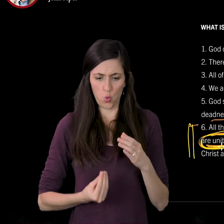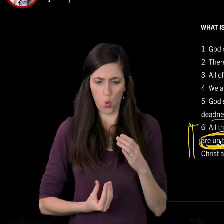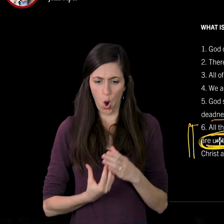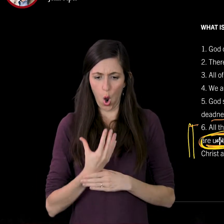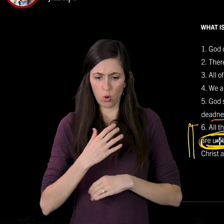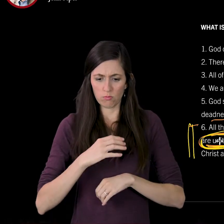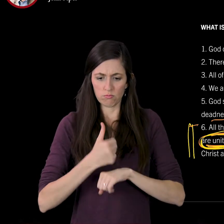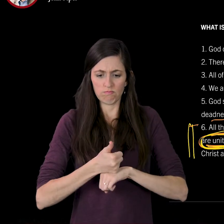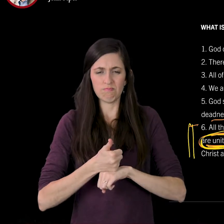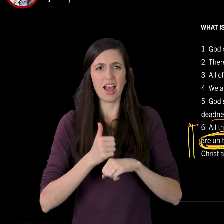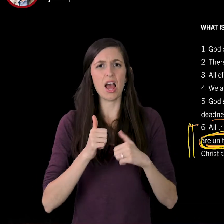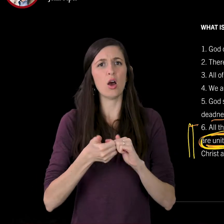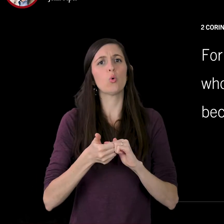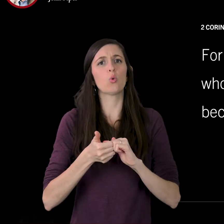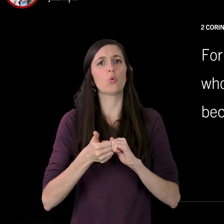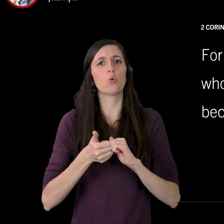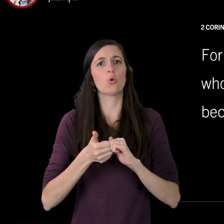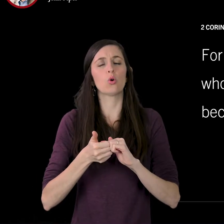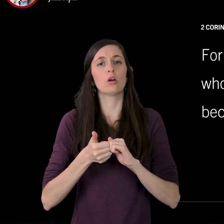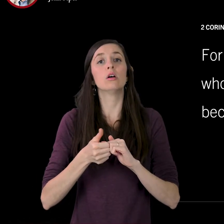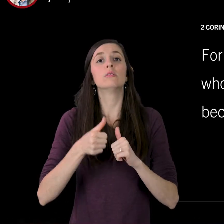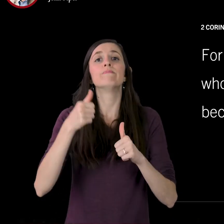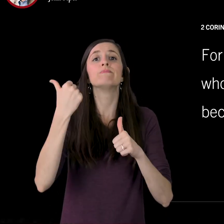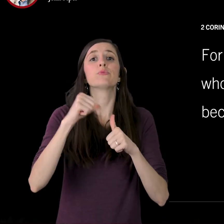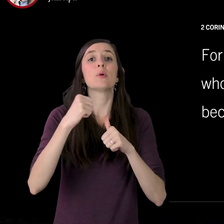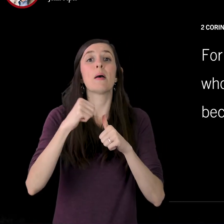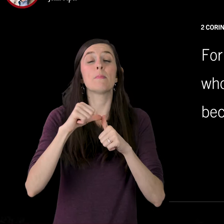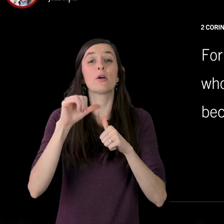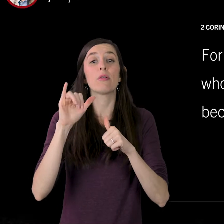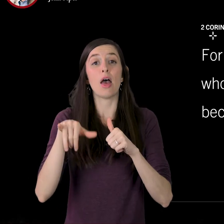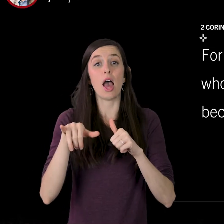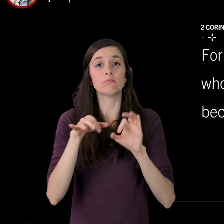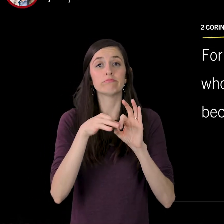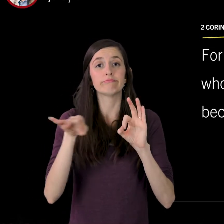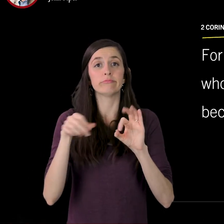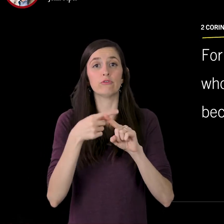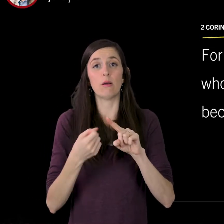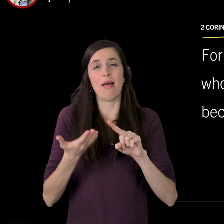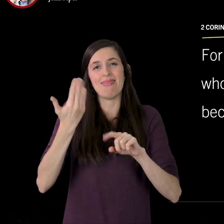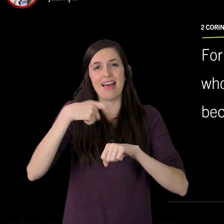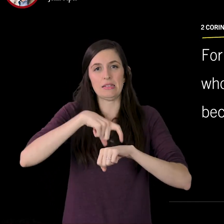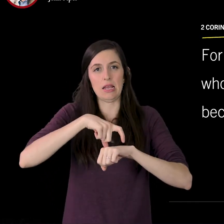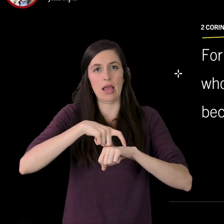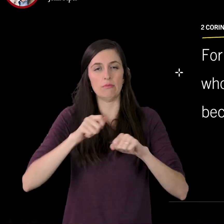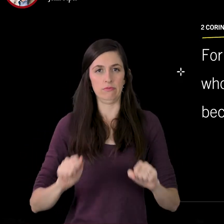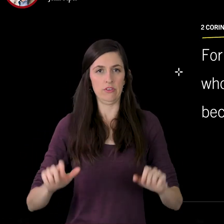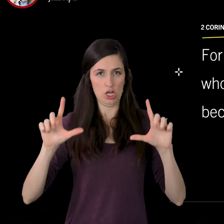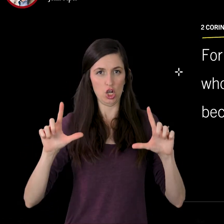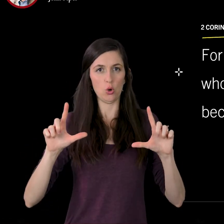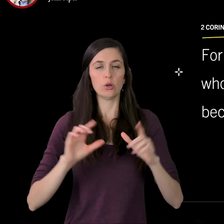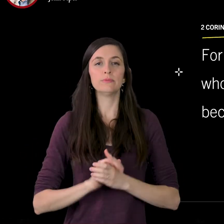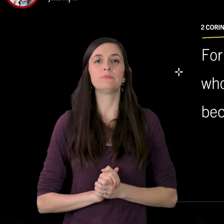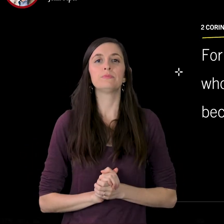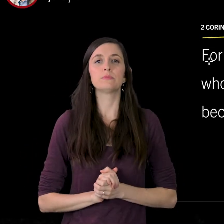union with Christ happen? You remember this text perhaps from last time.